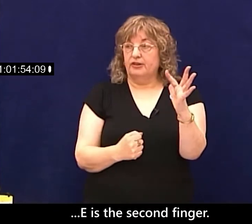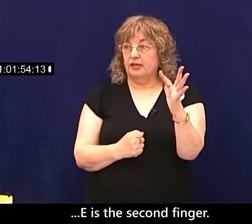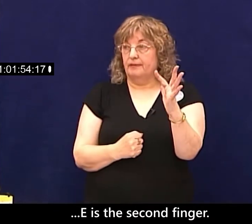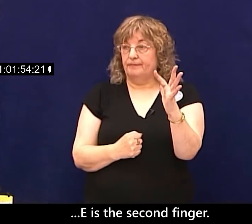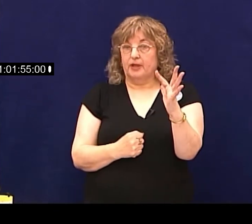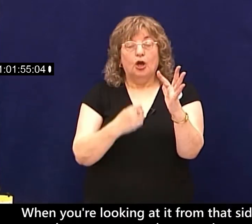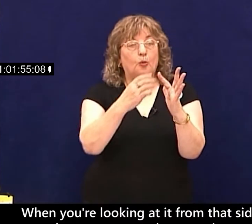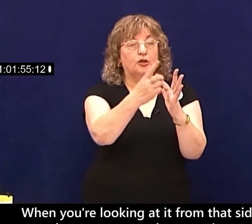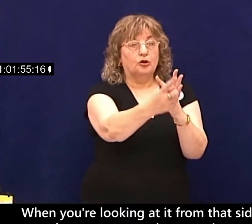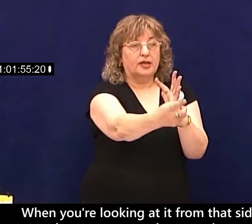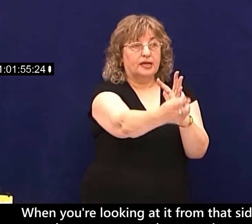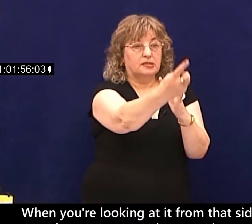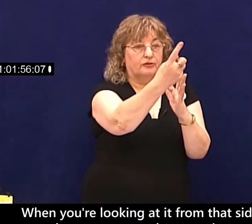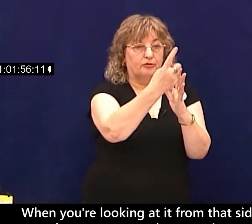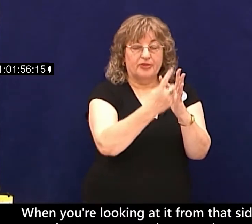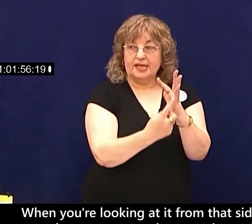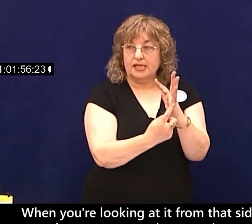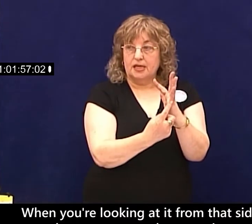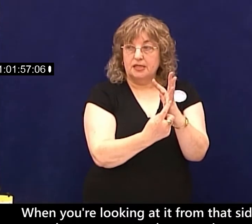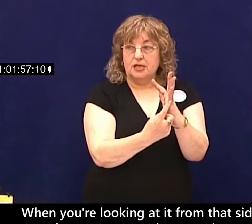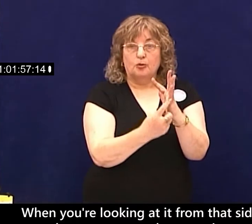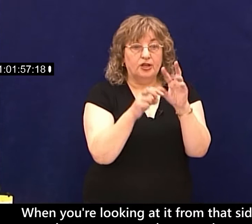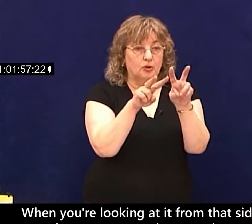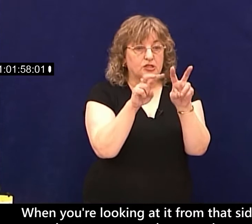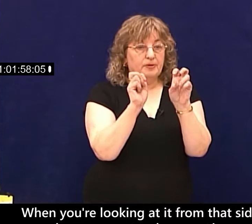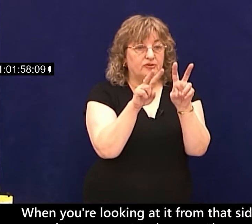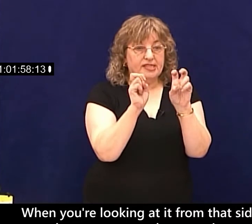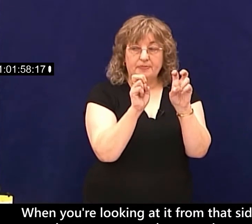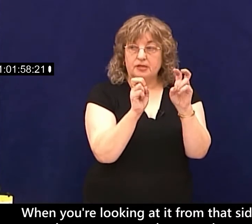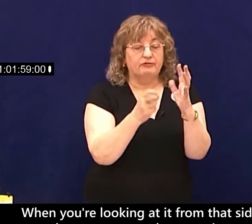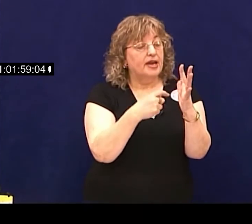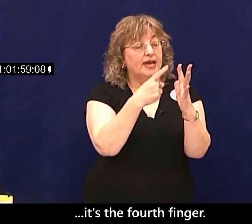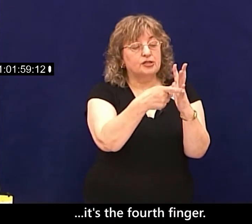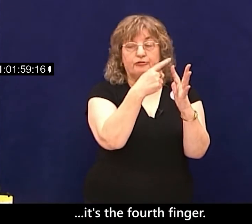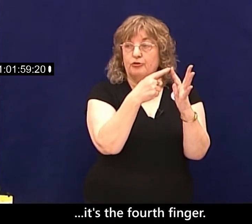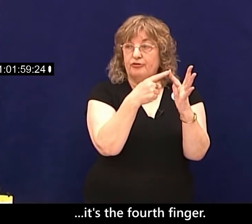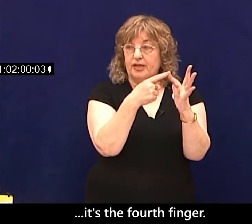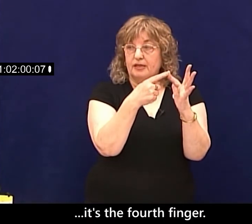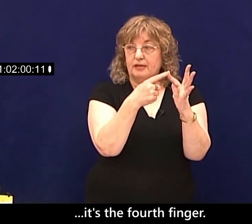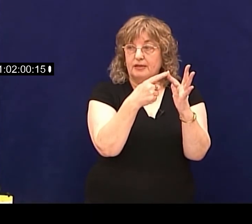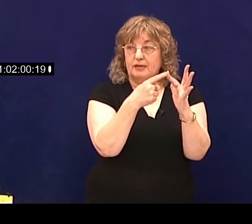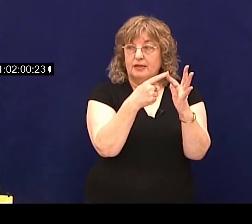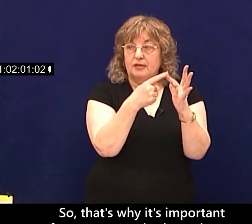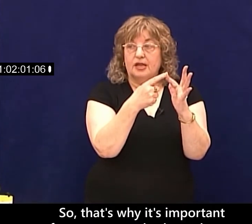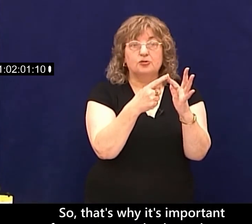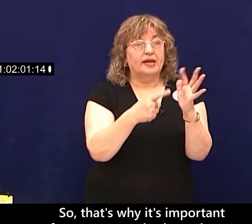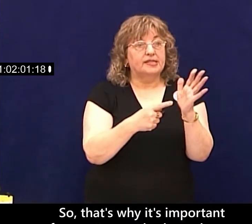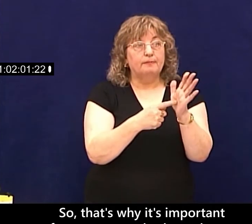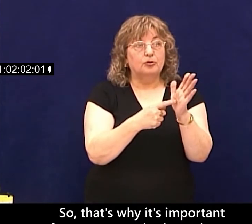finger. When you're looking at it from that side, when you want to be receptive, it's the 4th finger. So that's why it's